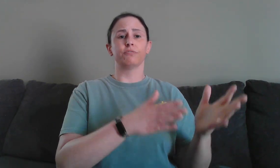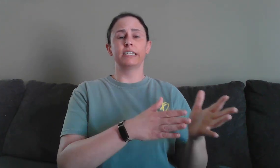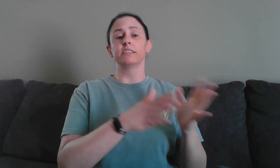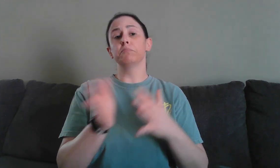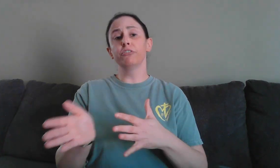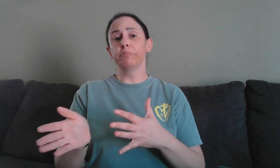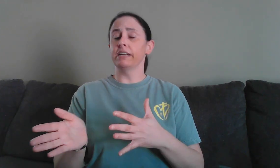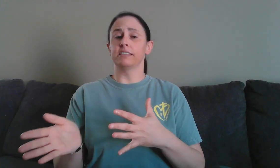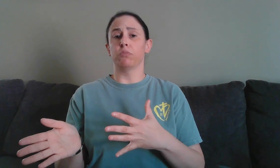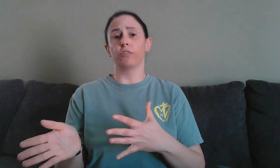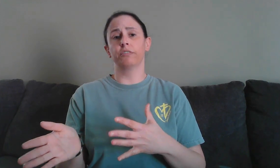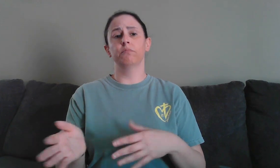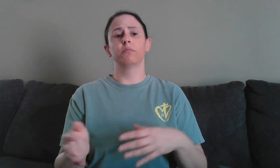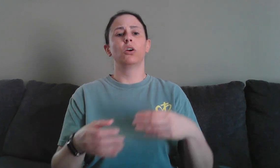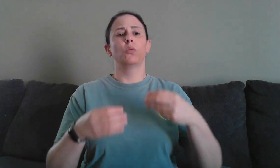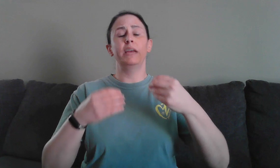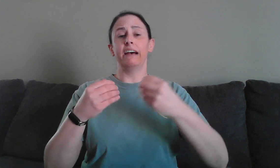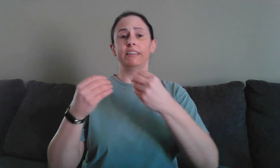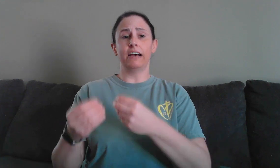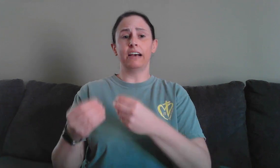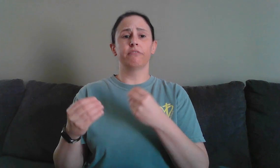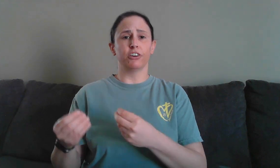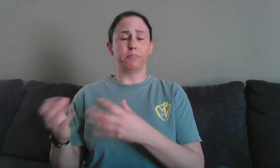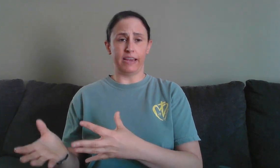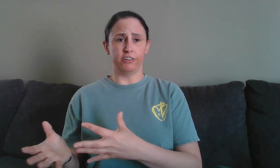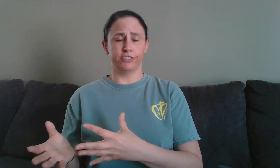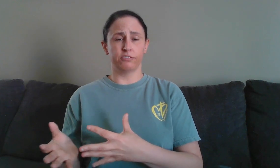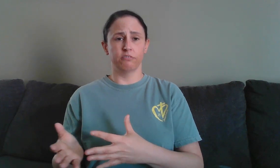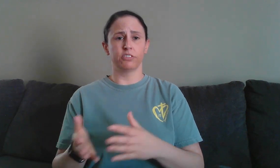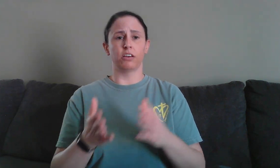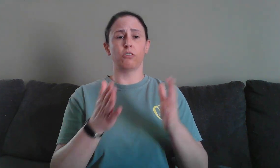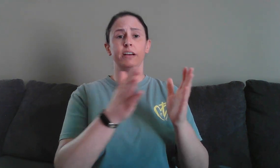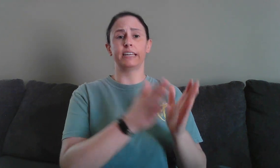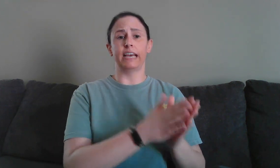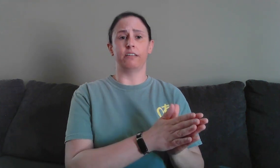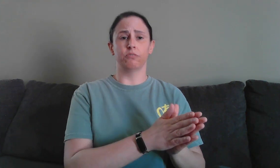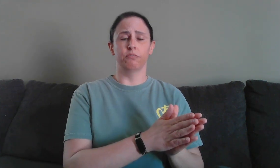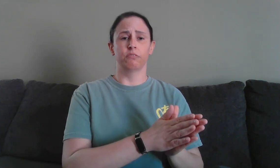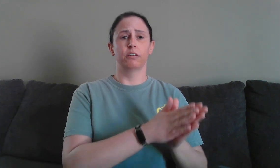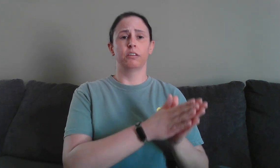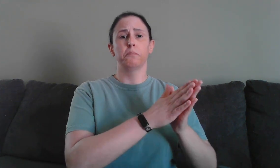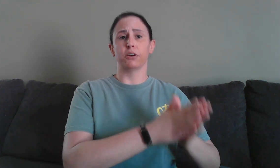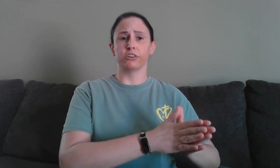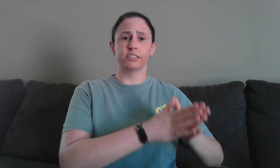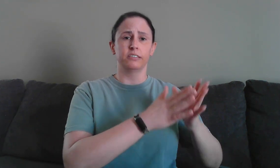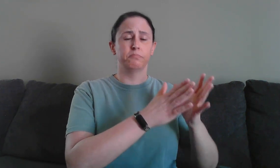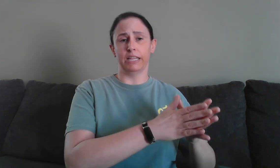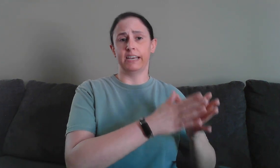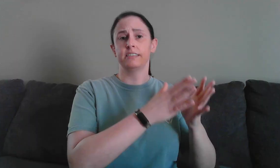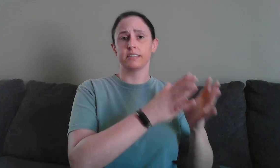reason the movement is important, we have noun-verb pairs. So a noun, person, place,